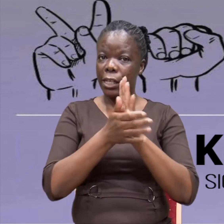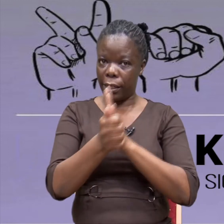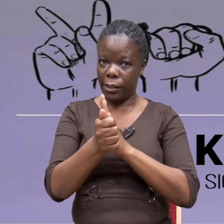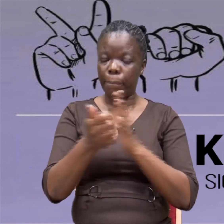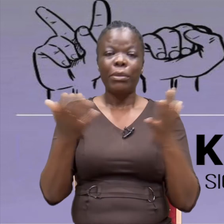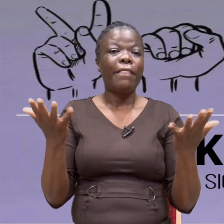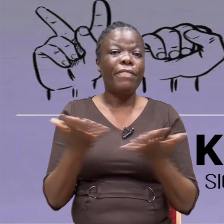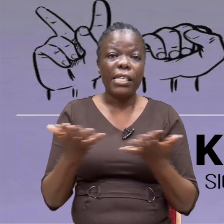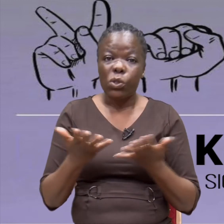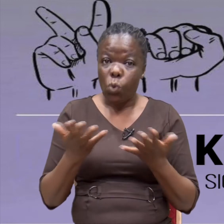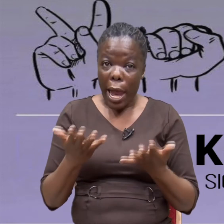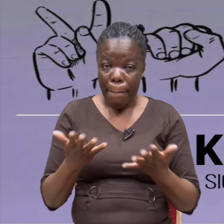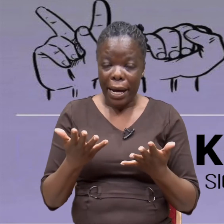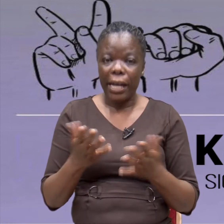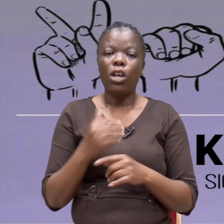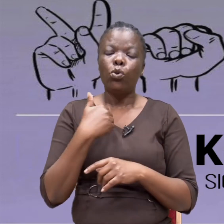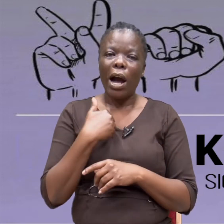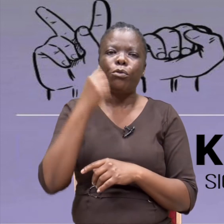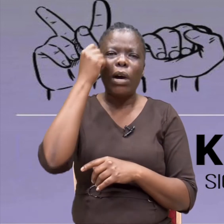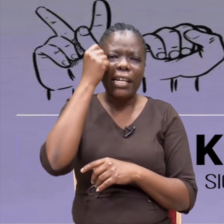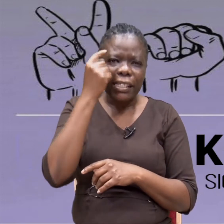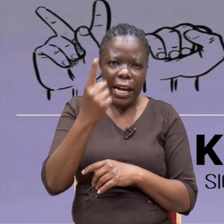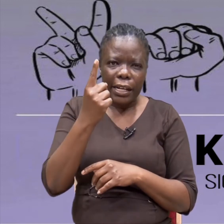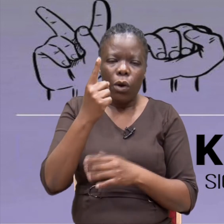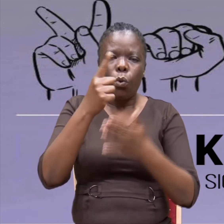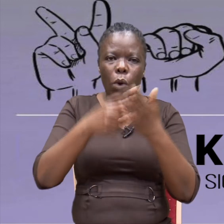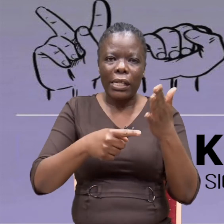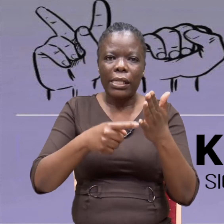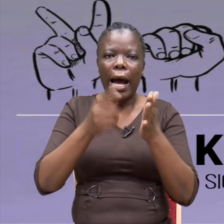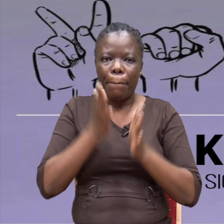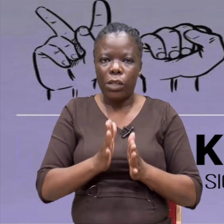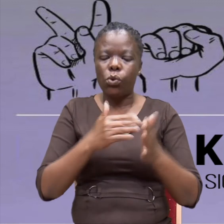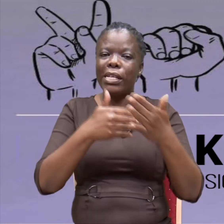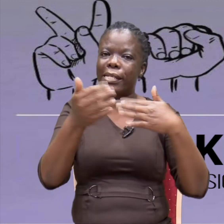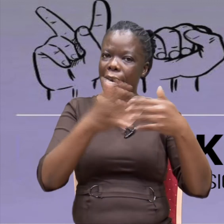skills, this is whereby you have to understand what a person is signing.